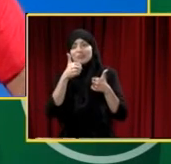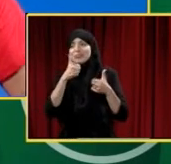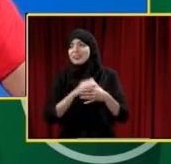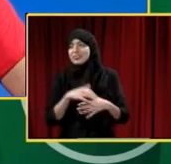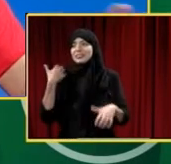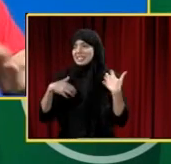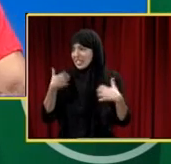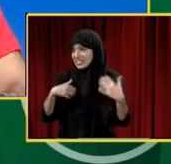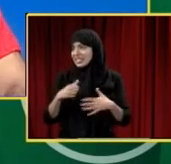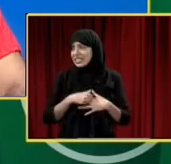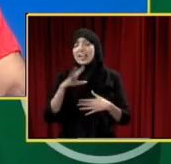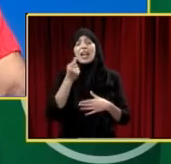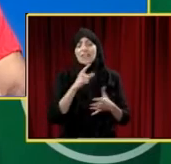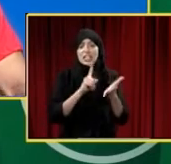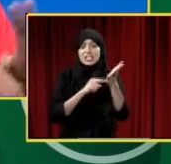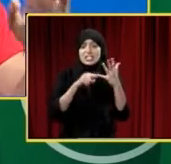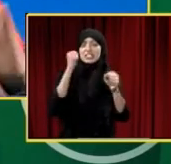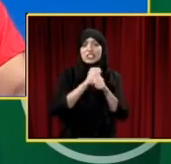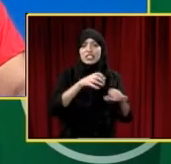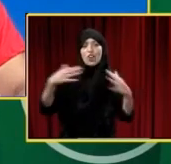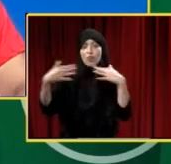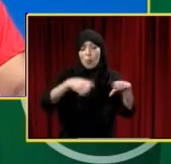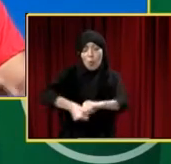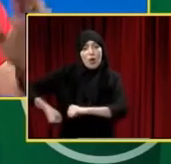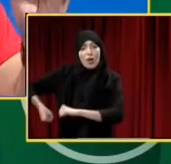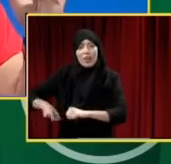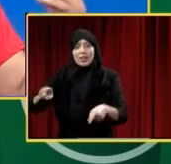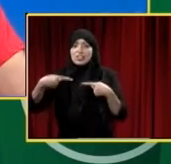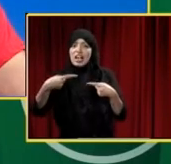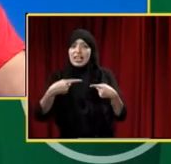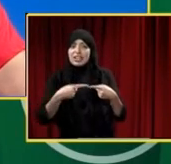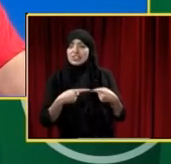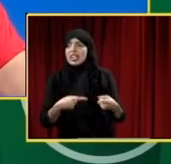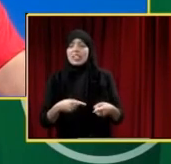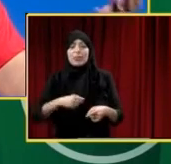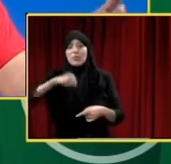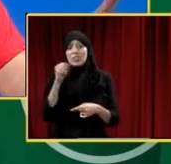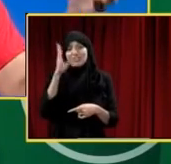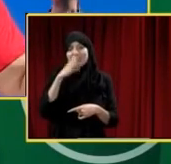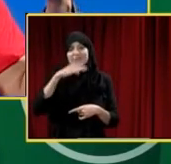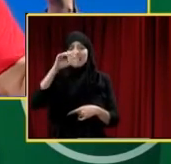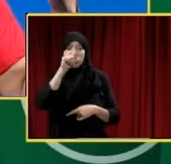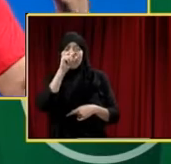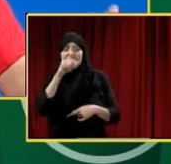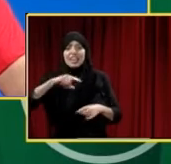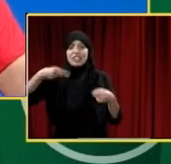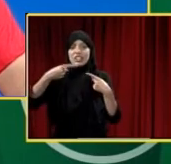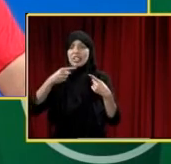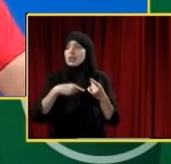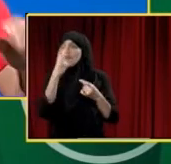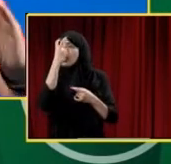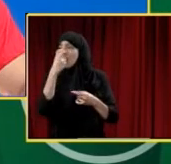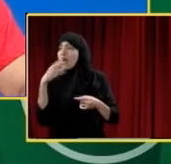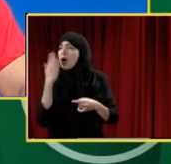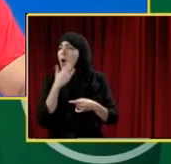We've got also the tug of war competition. The Hot Wings Challenge. Hot Wings Challenge. Okay. And a ceremony to celebrate. And we've also got old school sports day challenges,